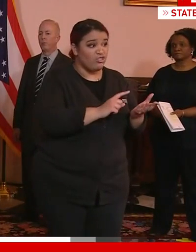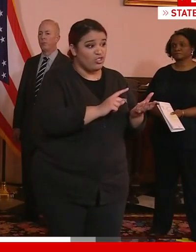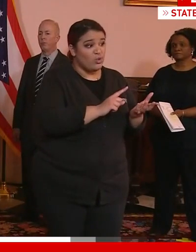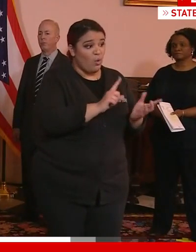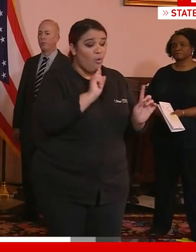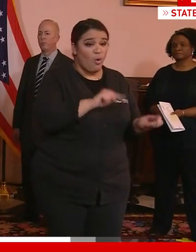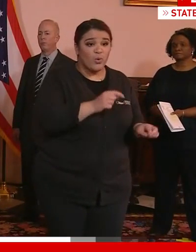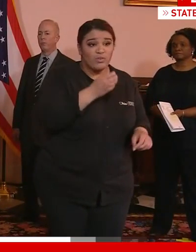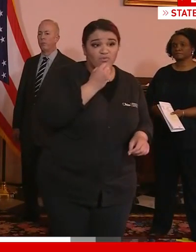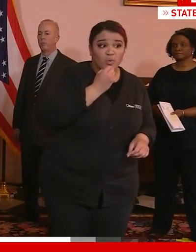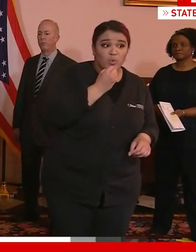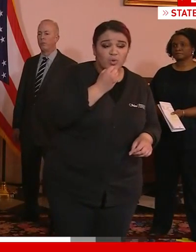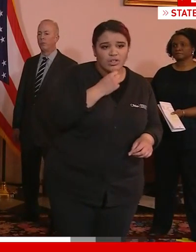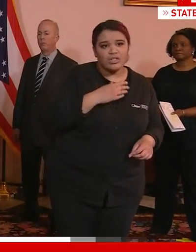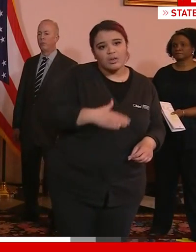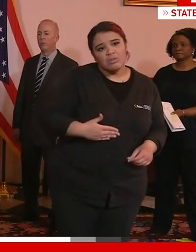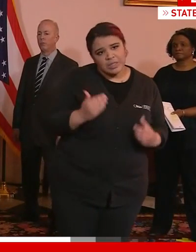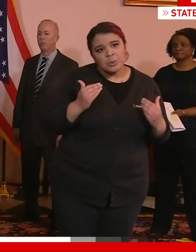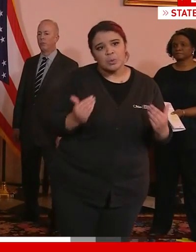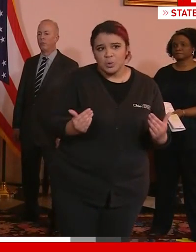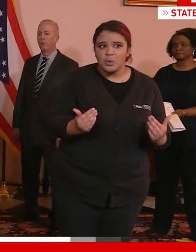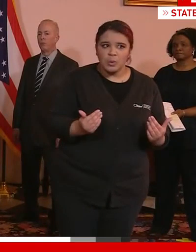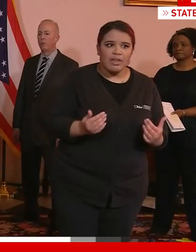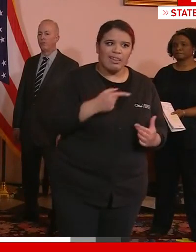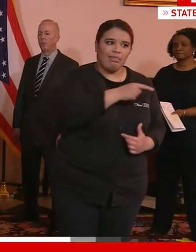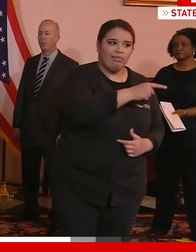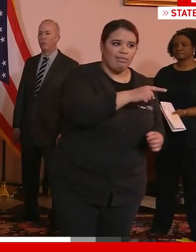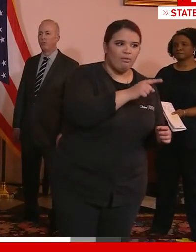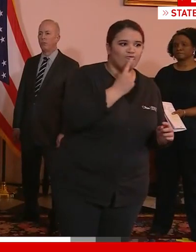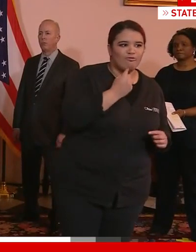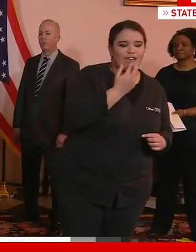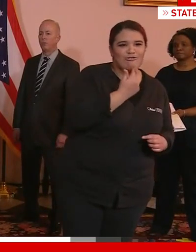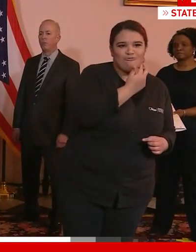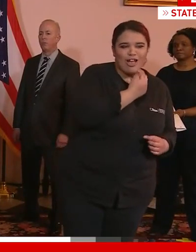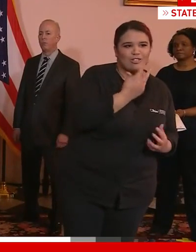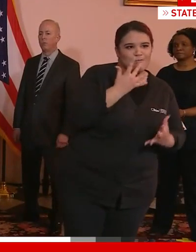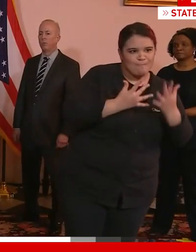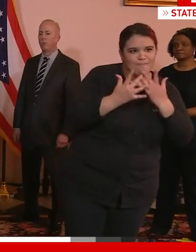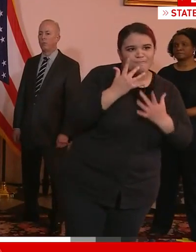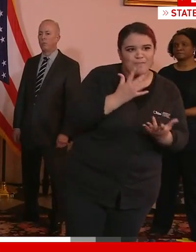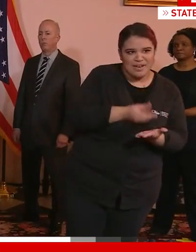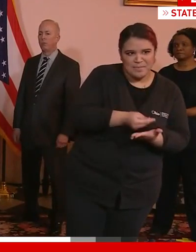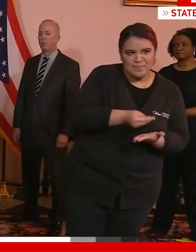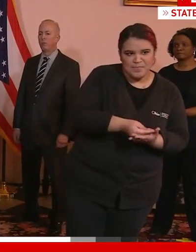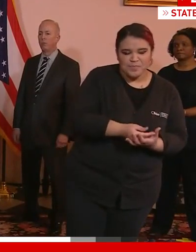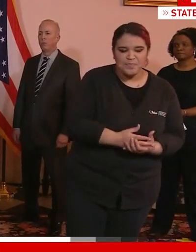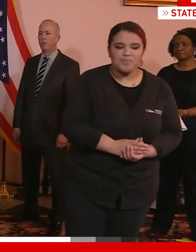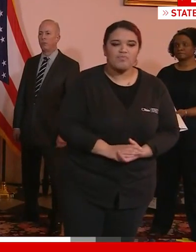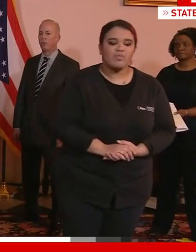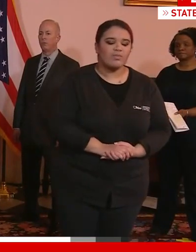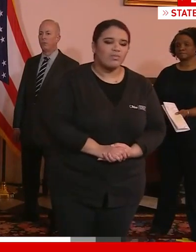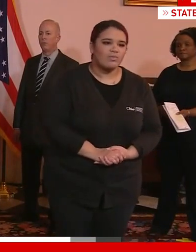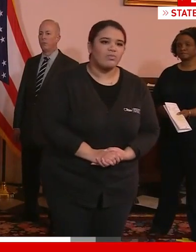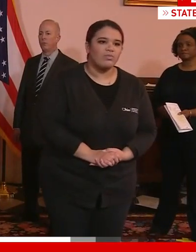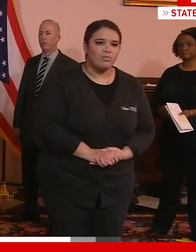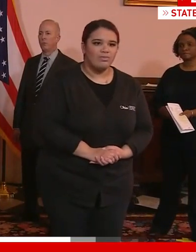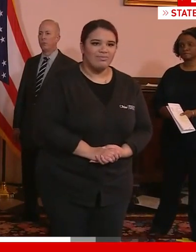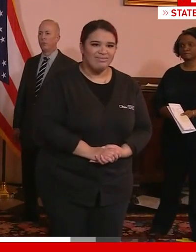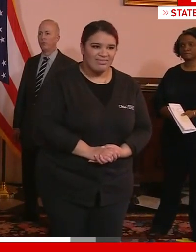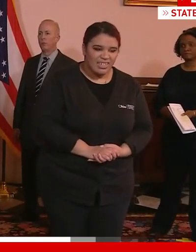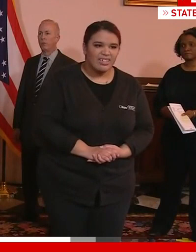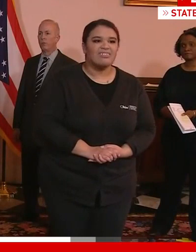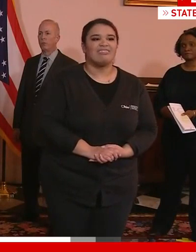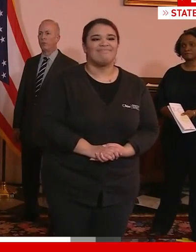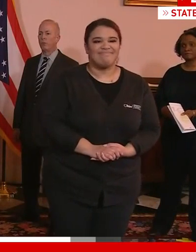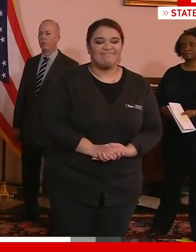Let me also add a bit of new information. I've been on the phone, as you might imagine, a lot